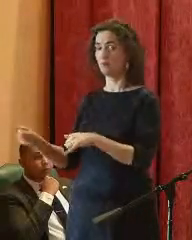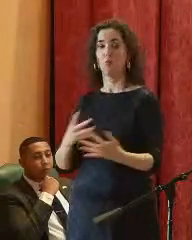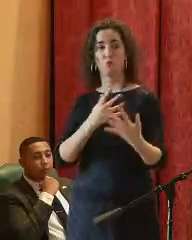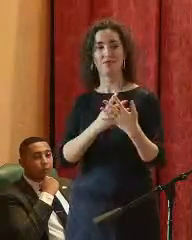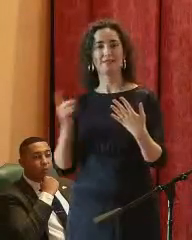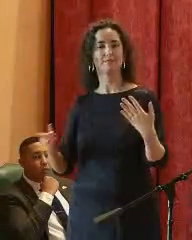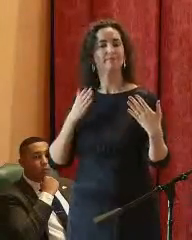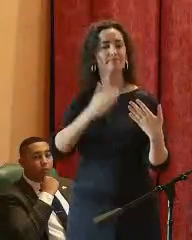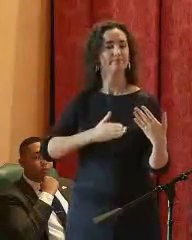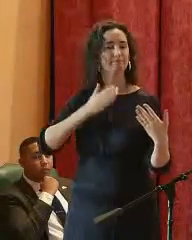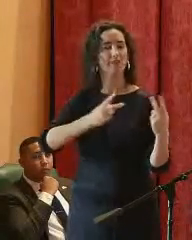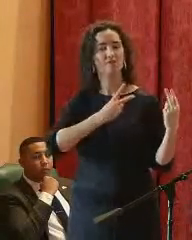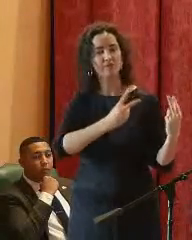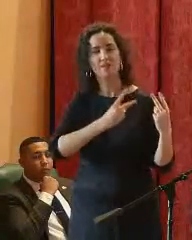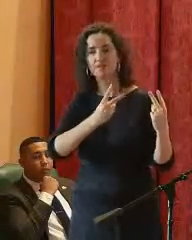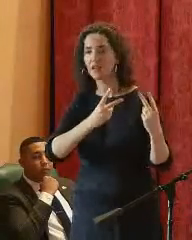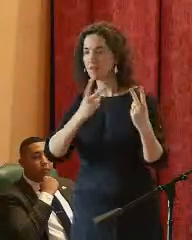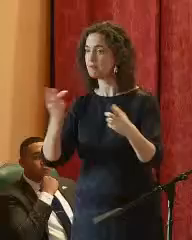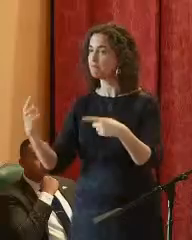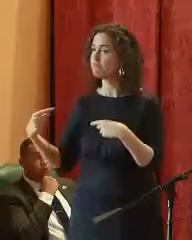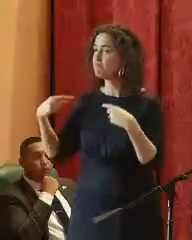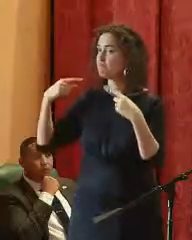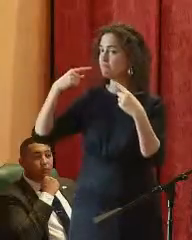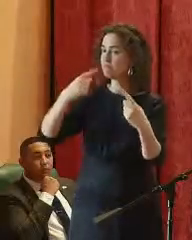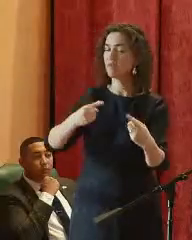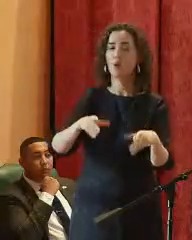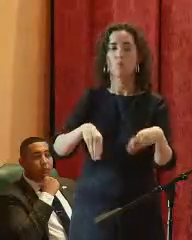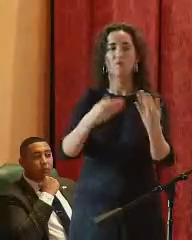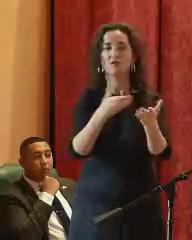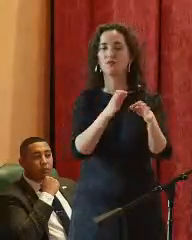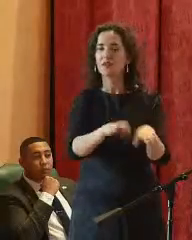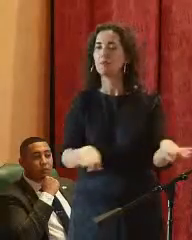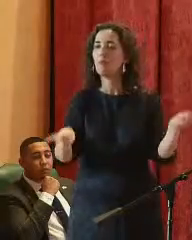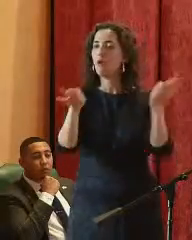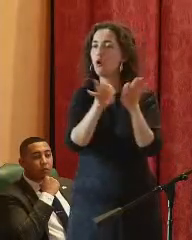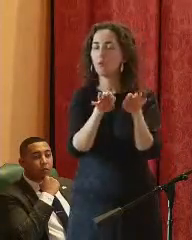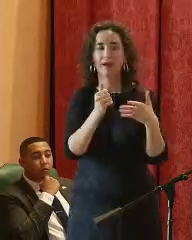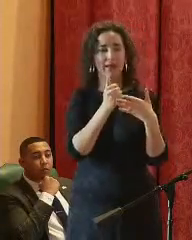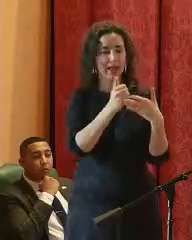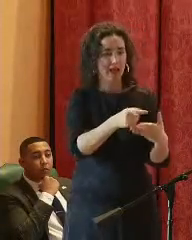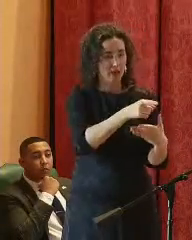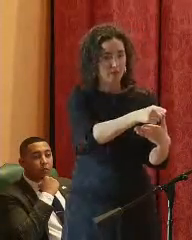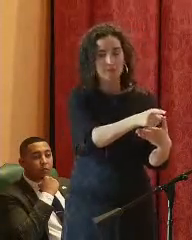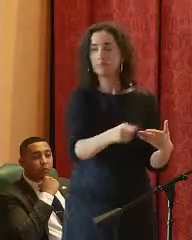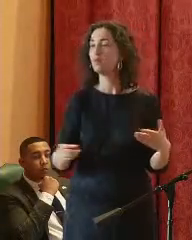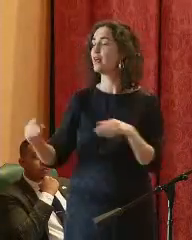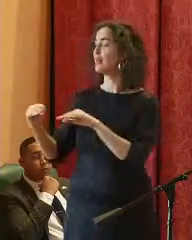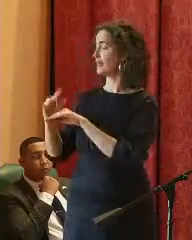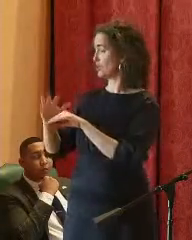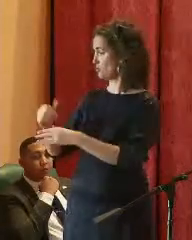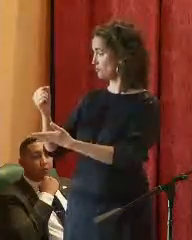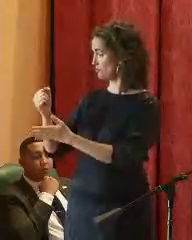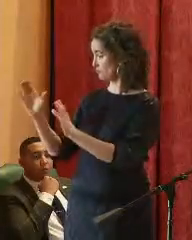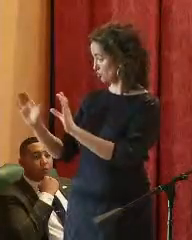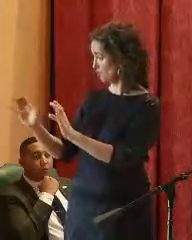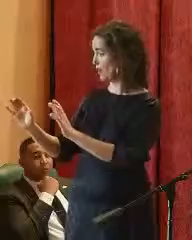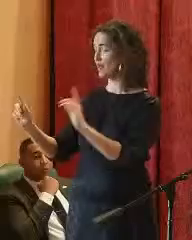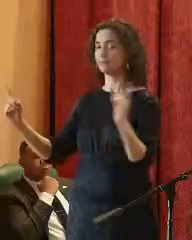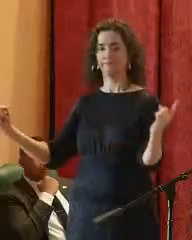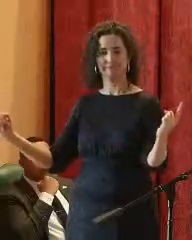prisons and provides the very important service of helping these veterans to connect with an accredited counselor to